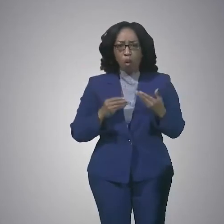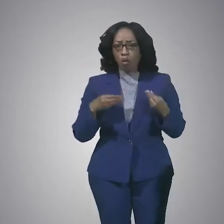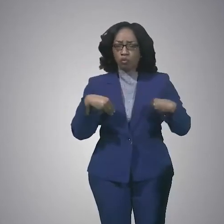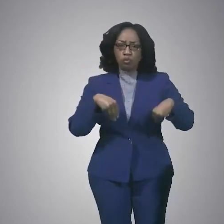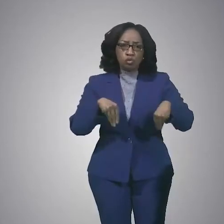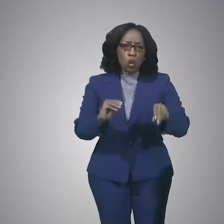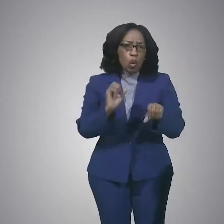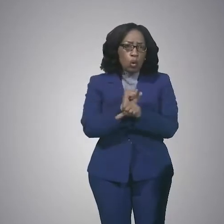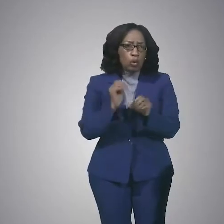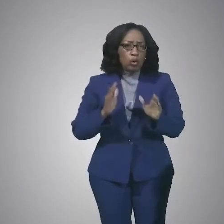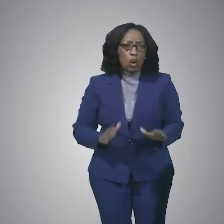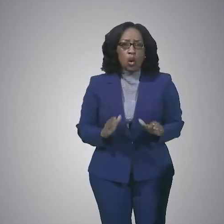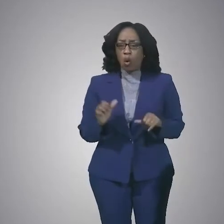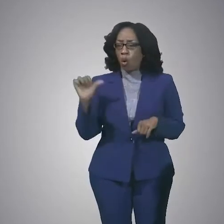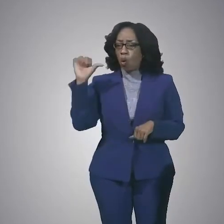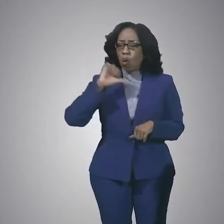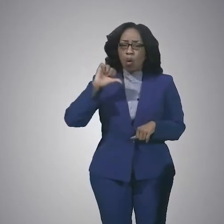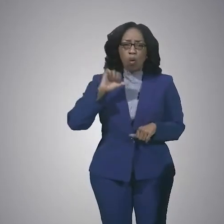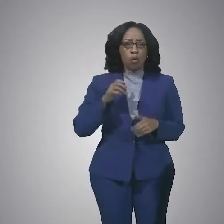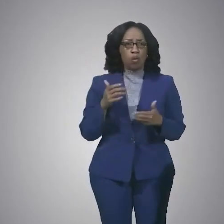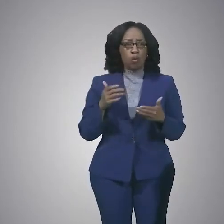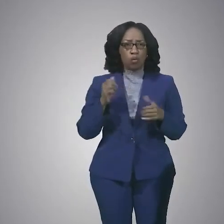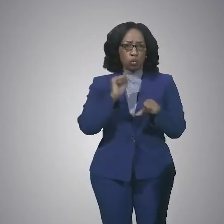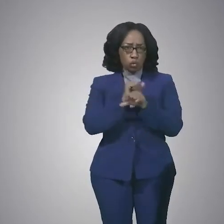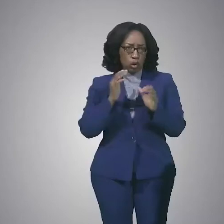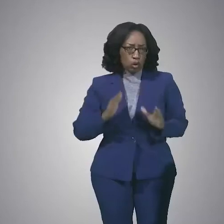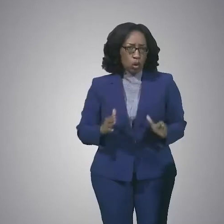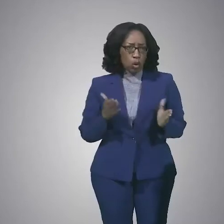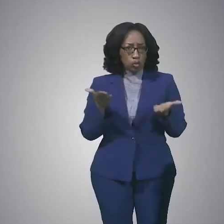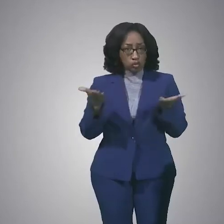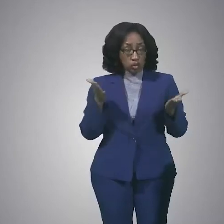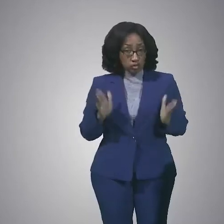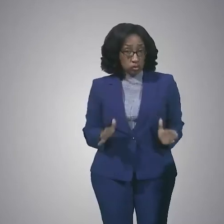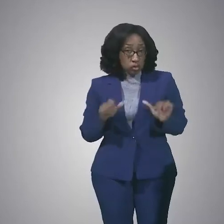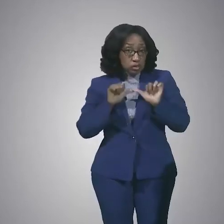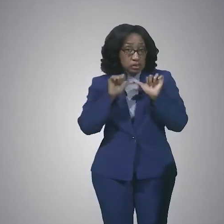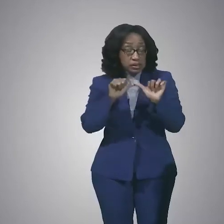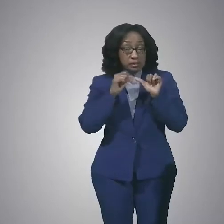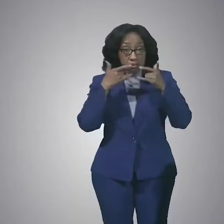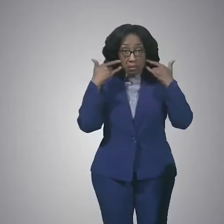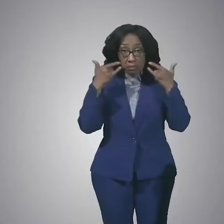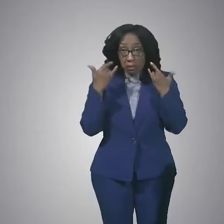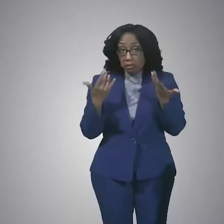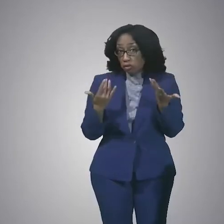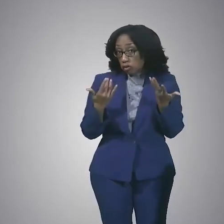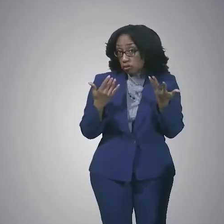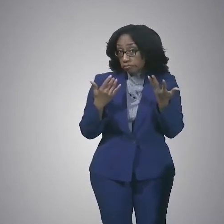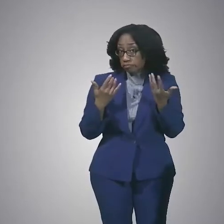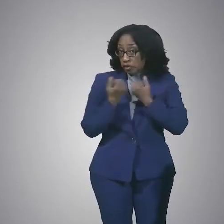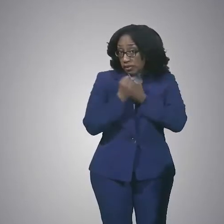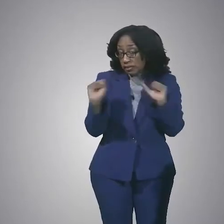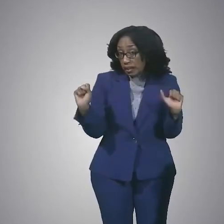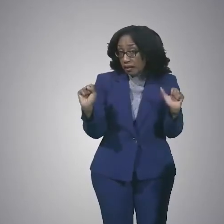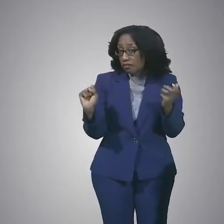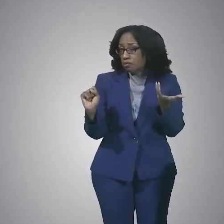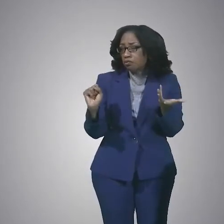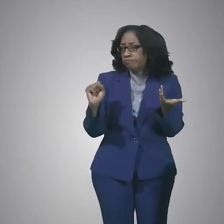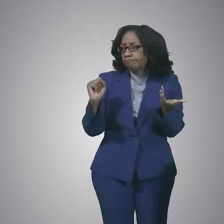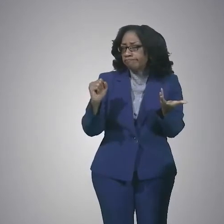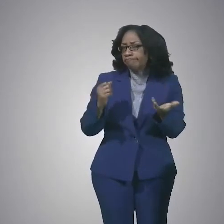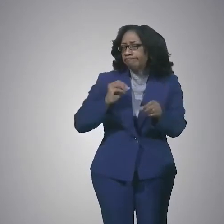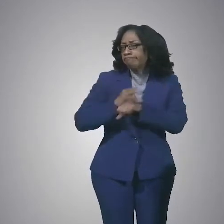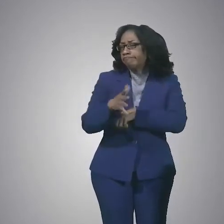employee or a bartender or a server, do you think they should keep wearing their masks just to be extra safe around the public? What would be your advice to